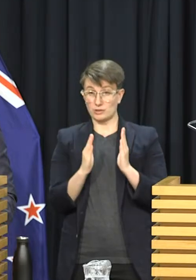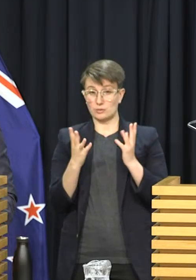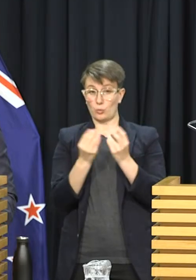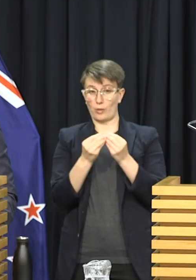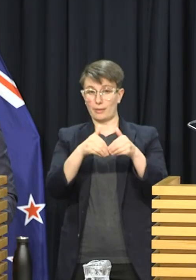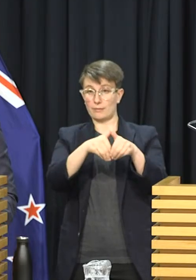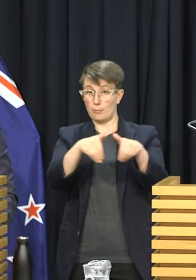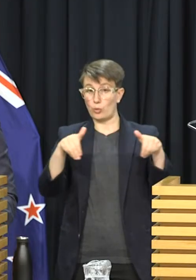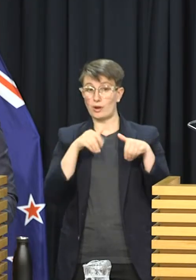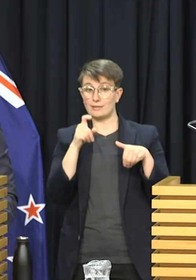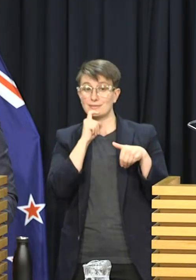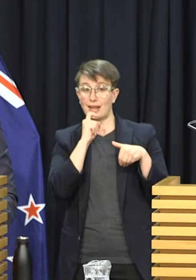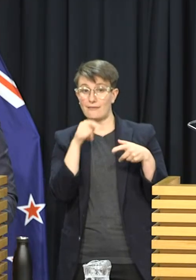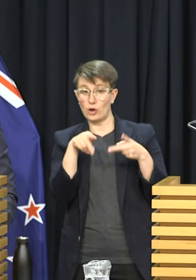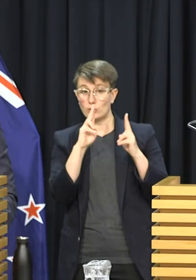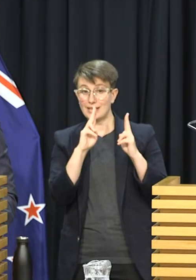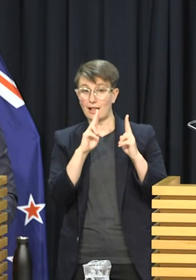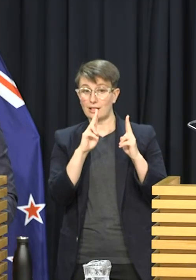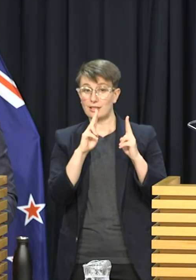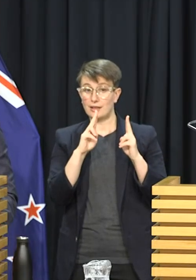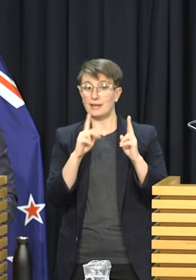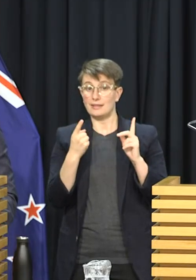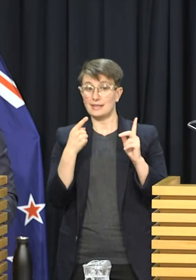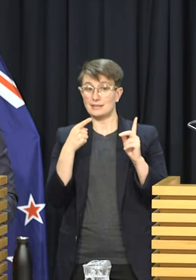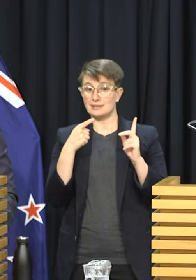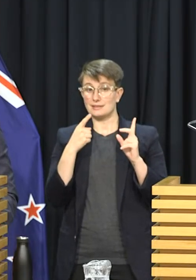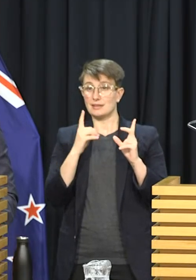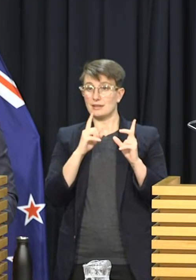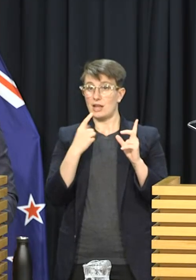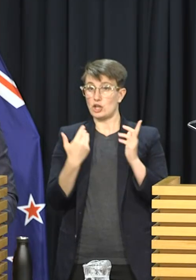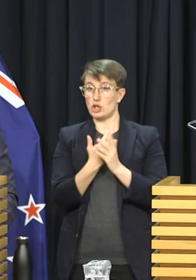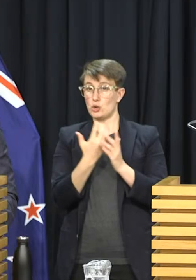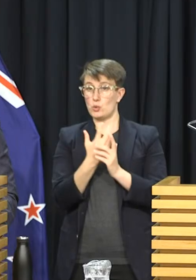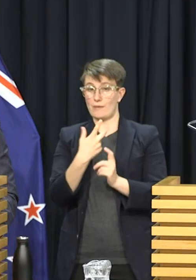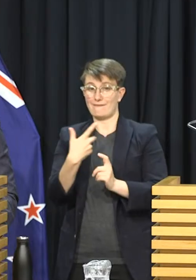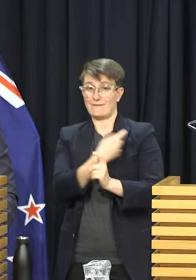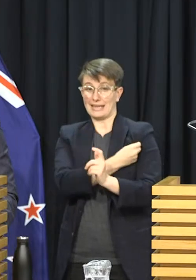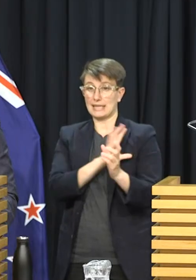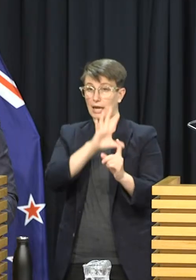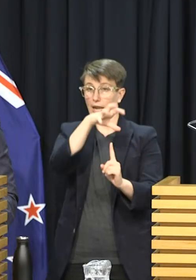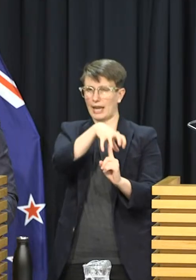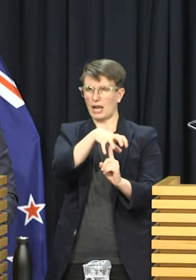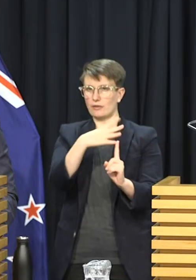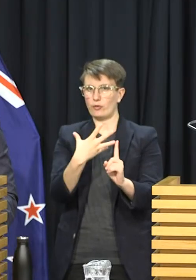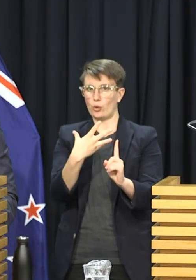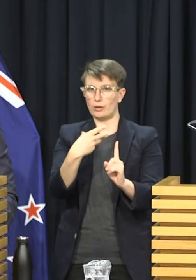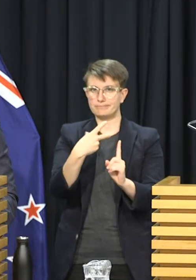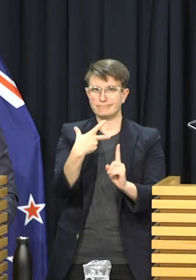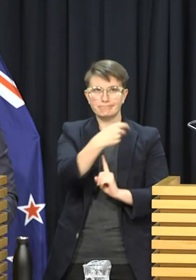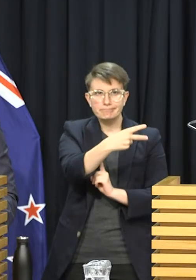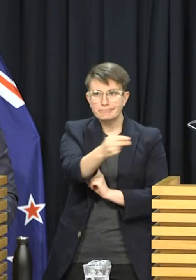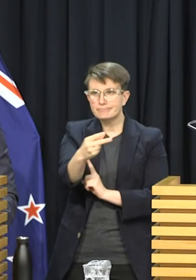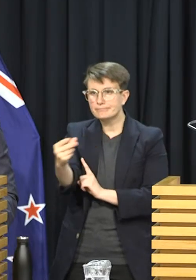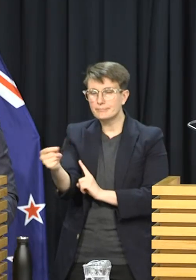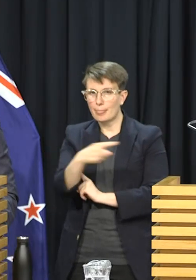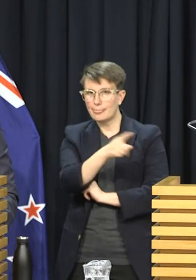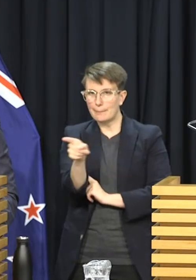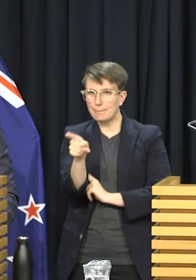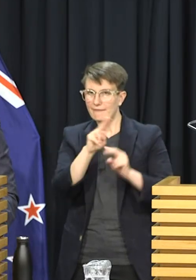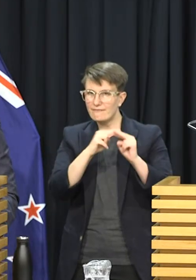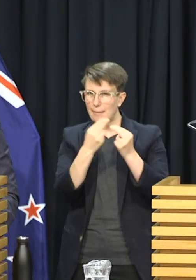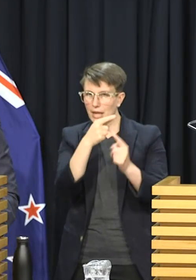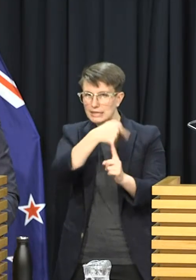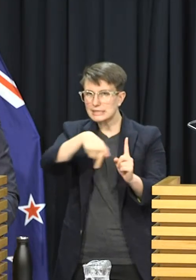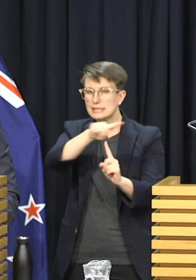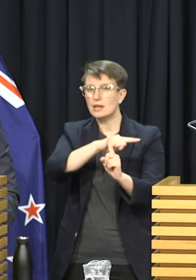in East Tamaki. And some people have said it's kind of hard to get out there sometimes. It's hard to fit it around your schedule, especially because these aren't border workers. These are